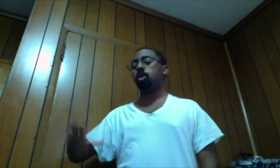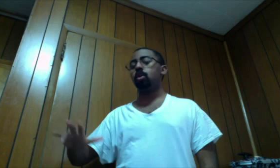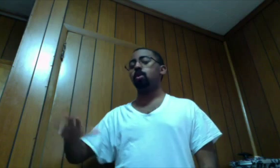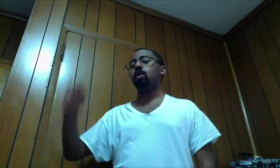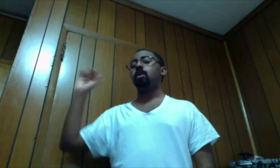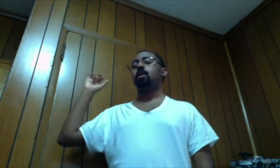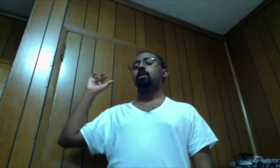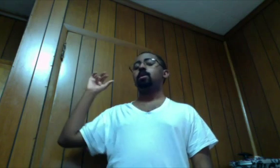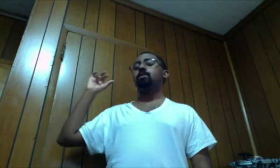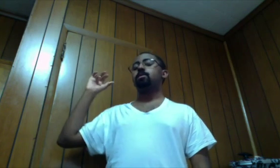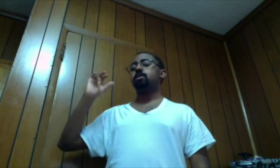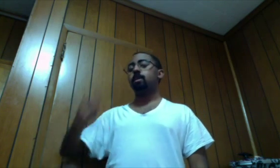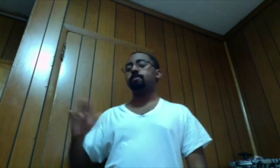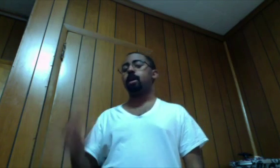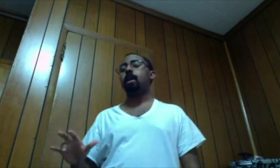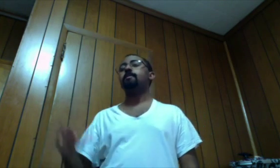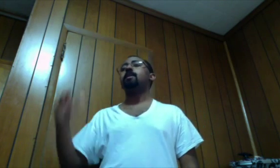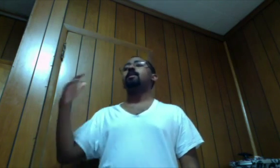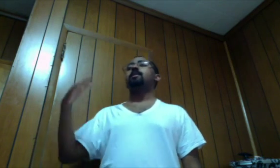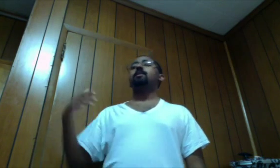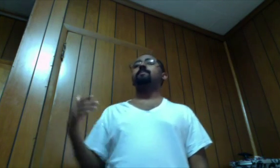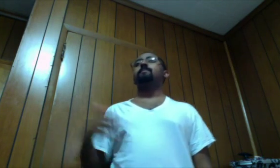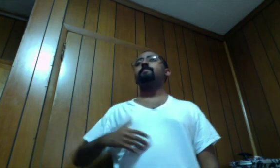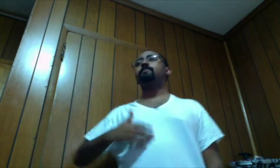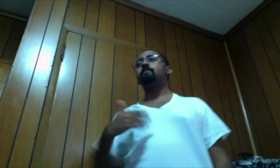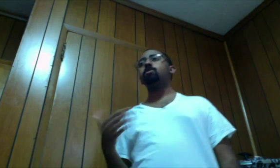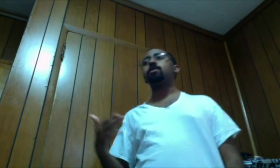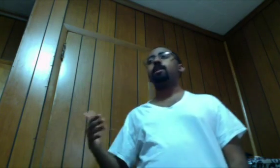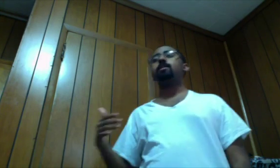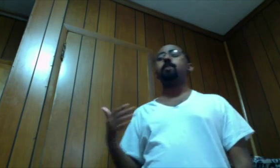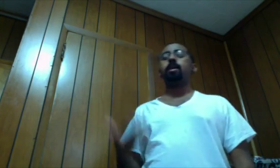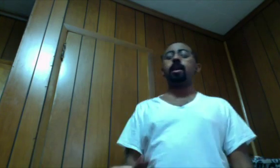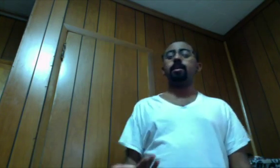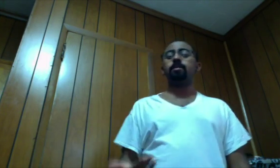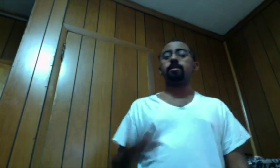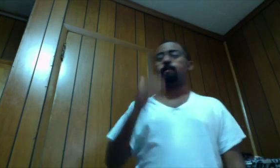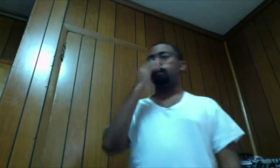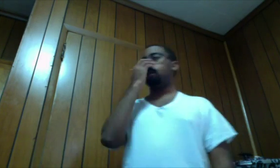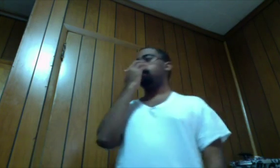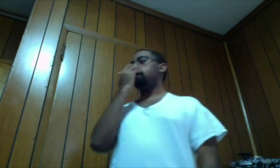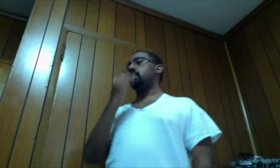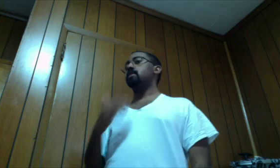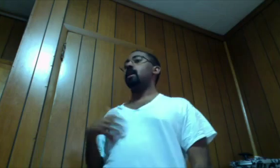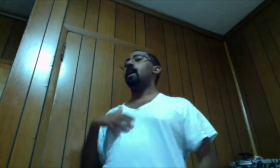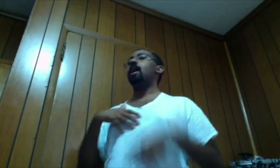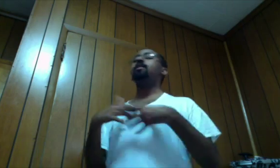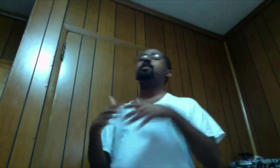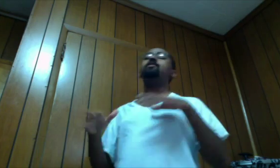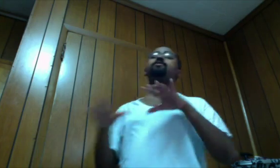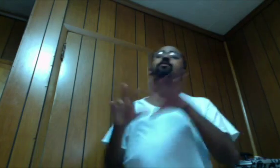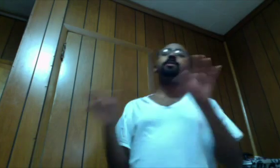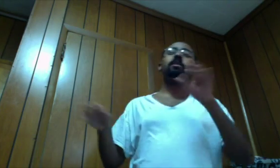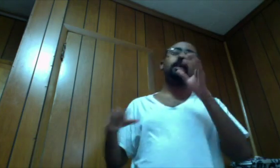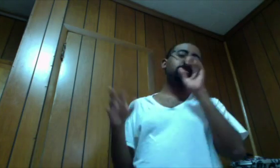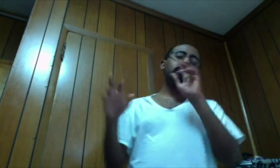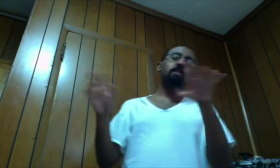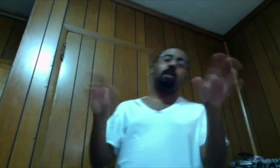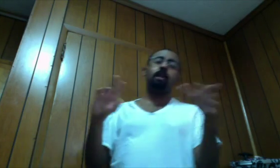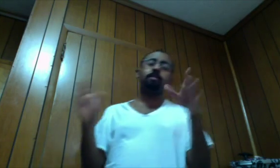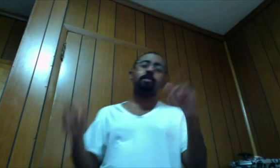show sometime. Most likely when it ends. Because I know RWBY, like, everyone's